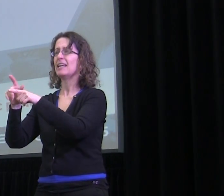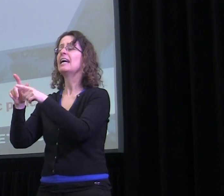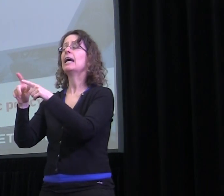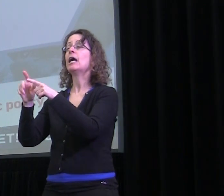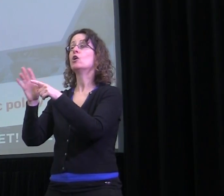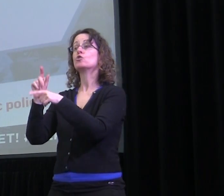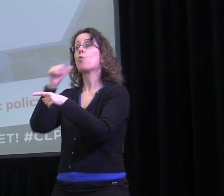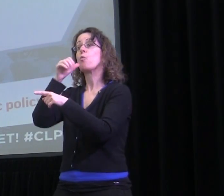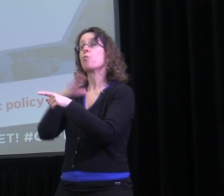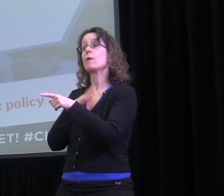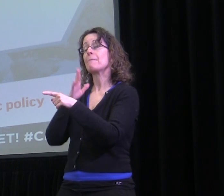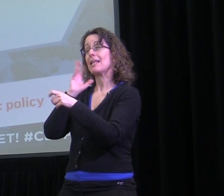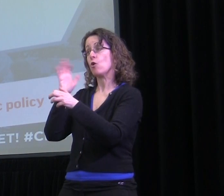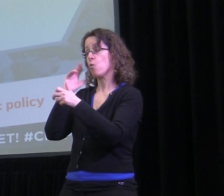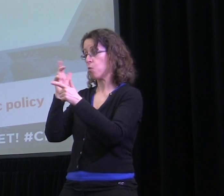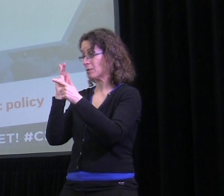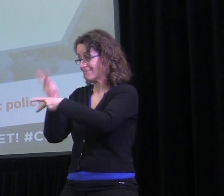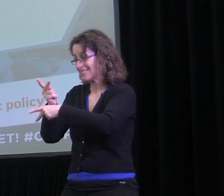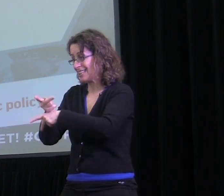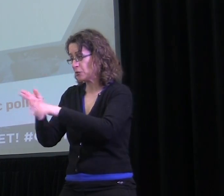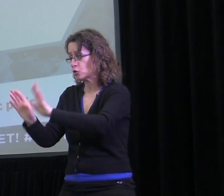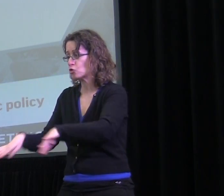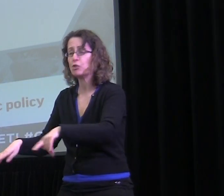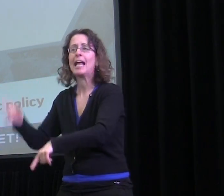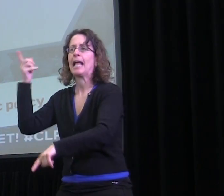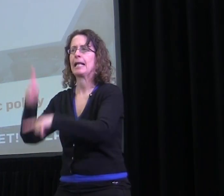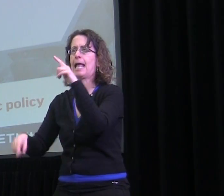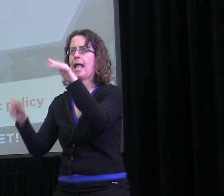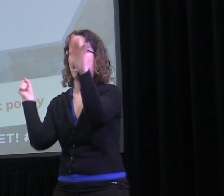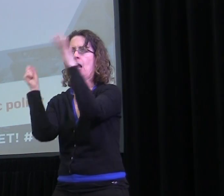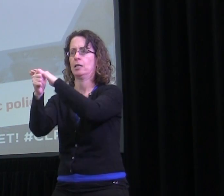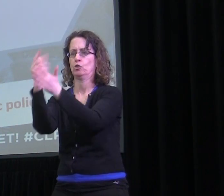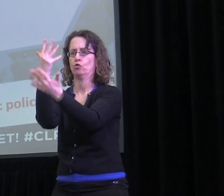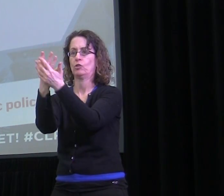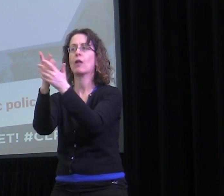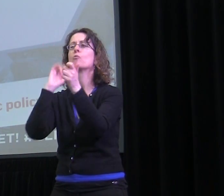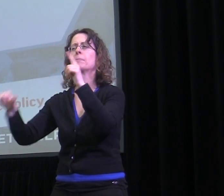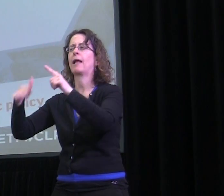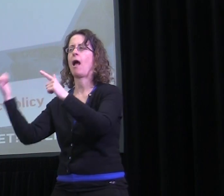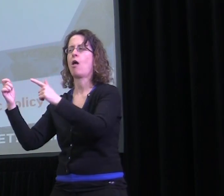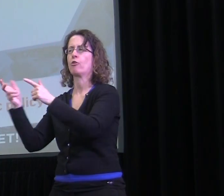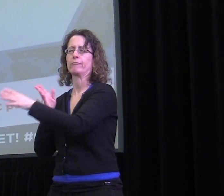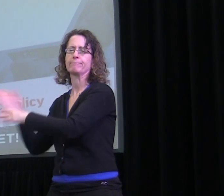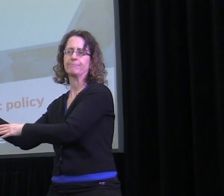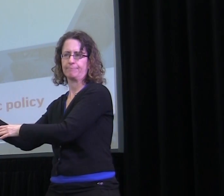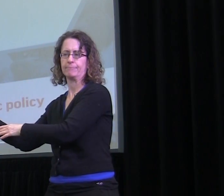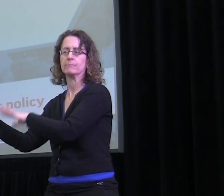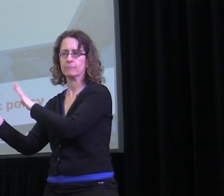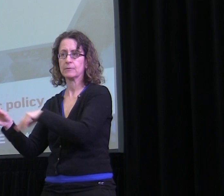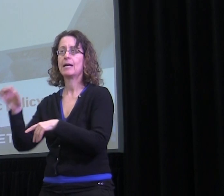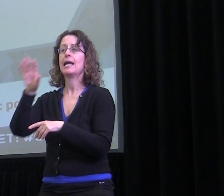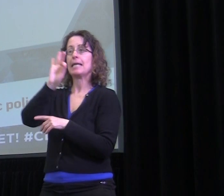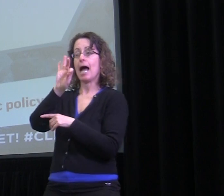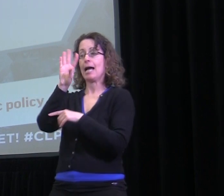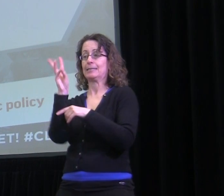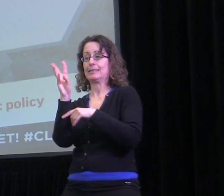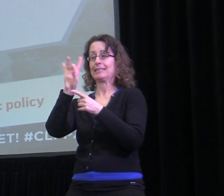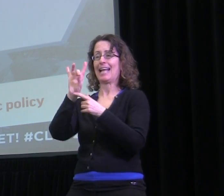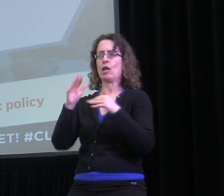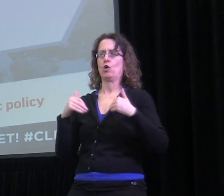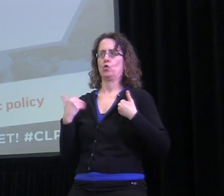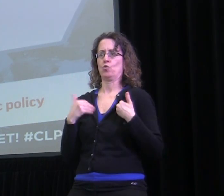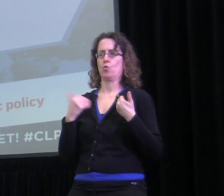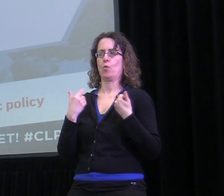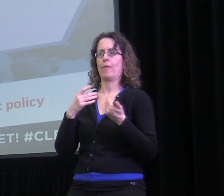would not go to jail. They would have alternatives, which we don't have now. Senate Bill 968, youth record expungement.